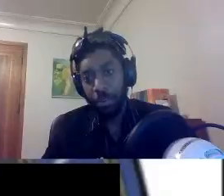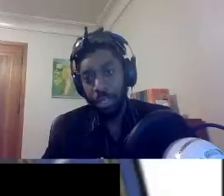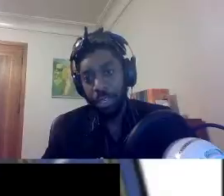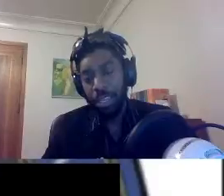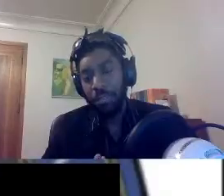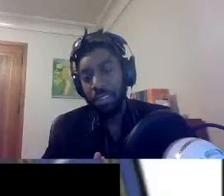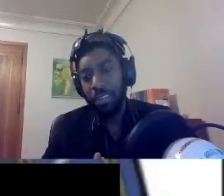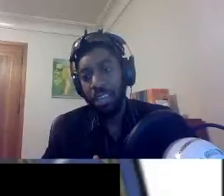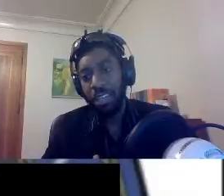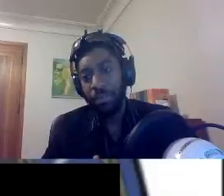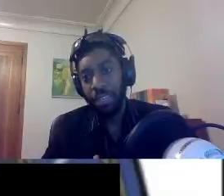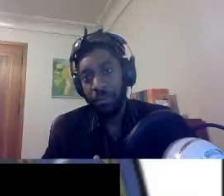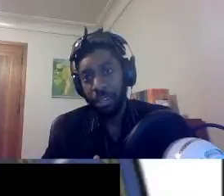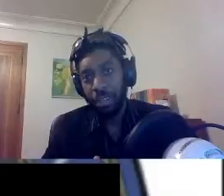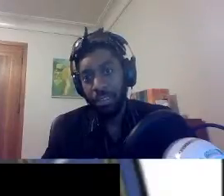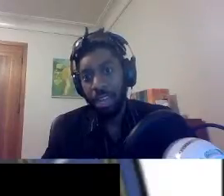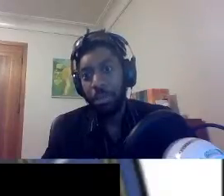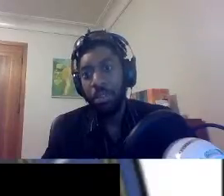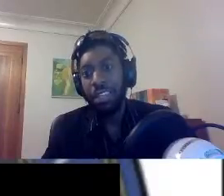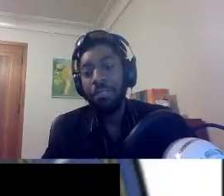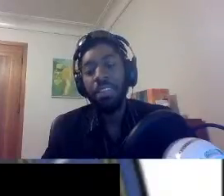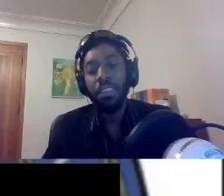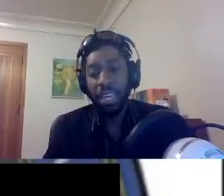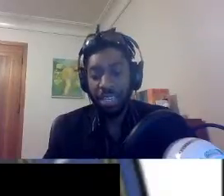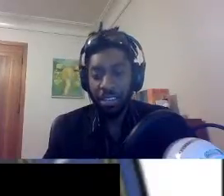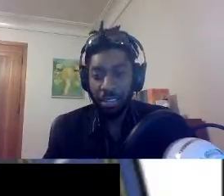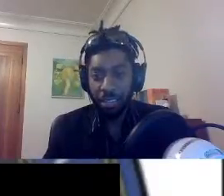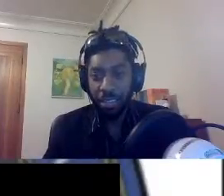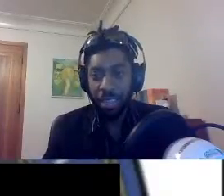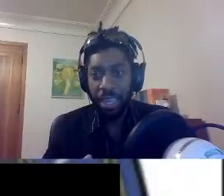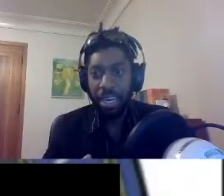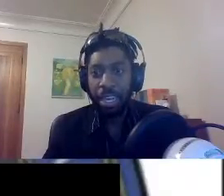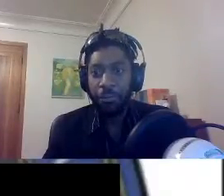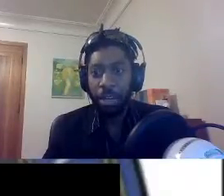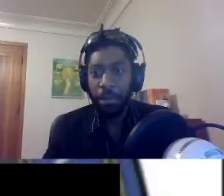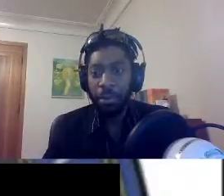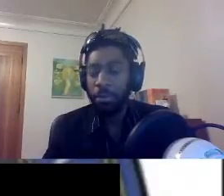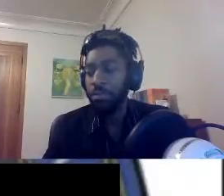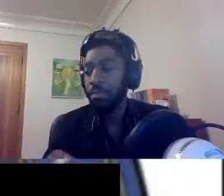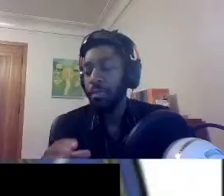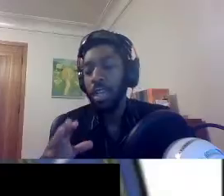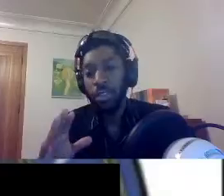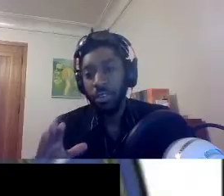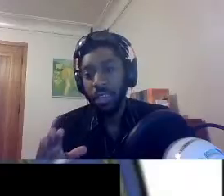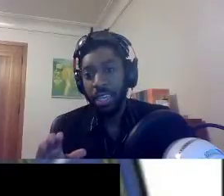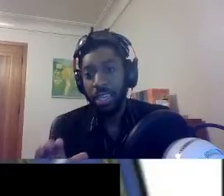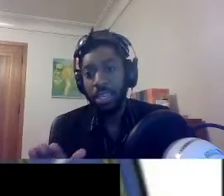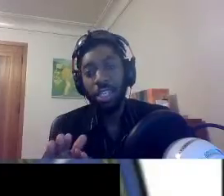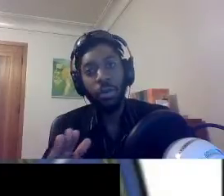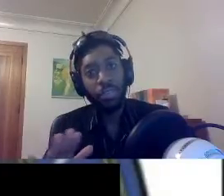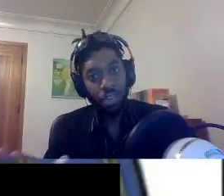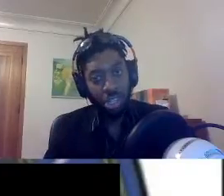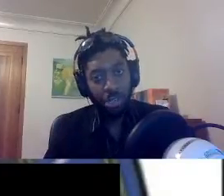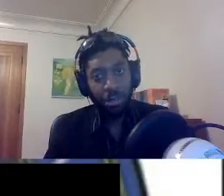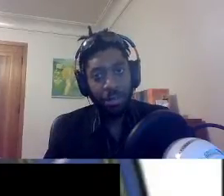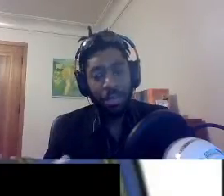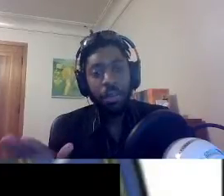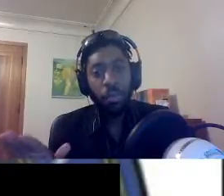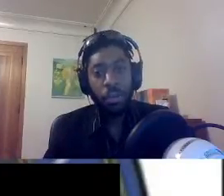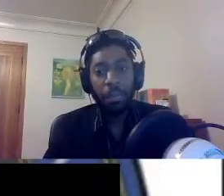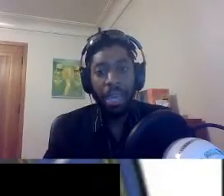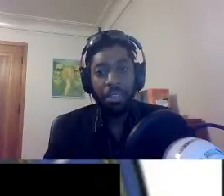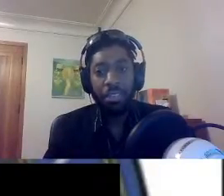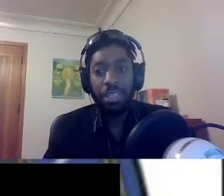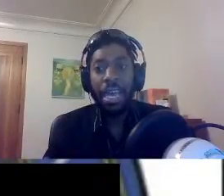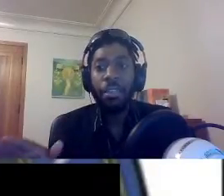scientifically speaking, I've seen scientific evidence. I believe the scientists that I've read about, they're saying, yo, it's chill,